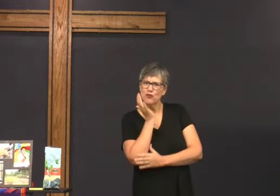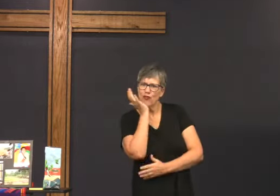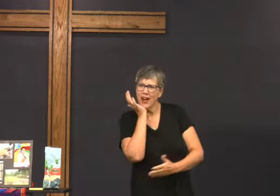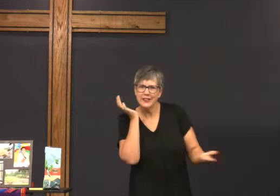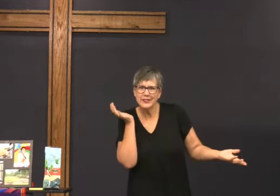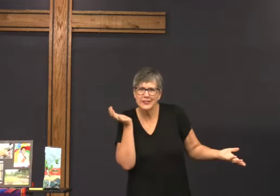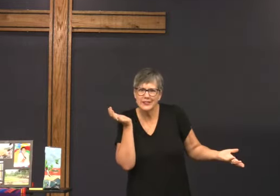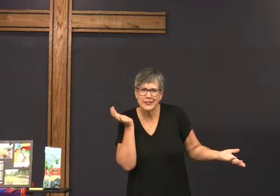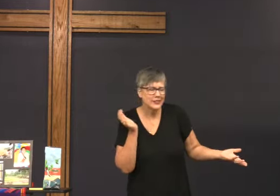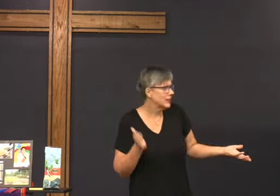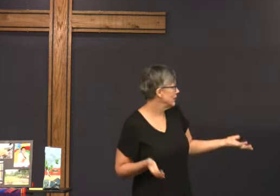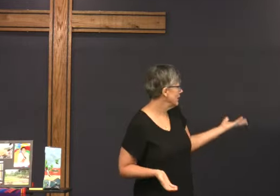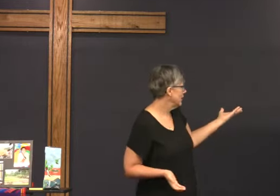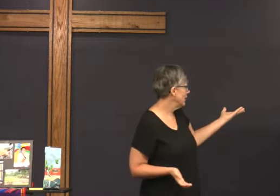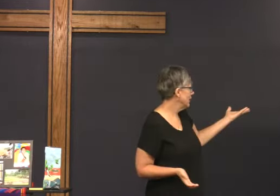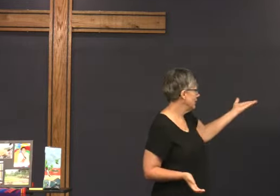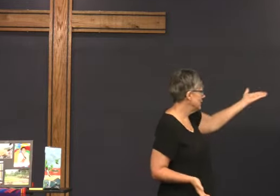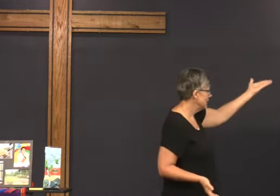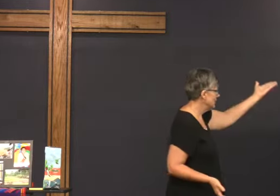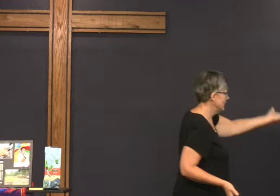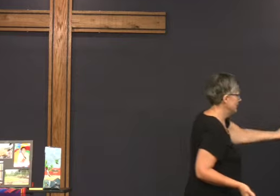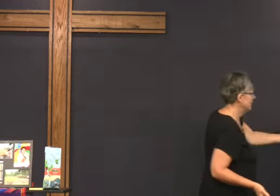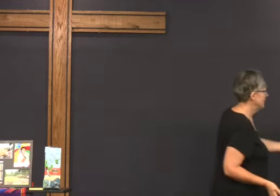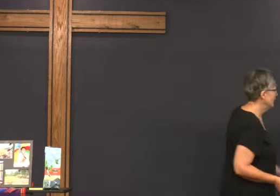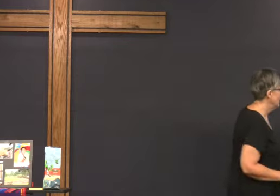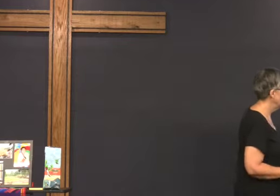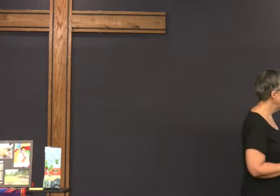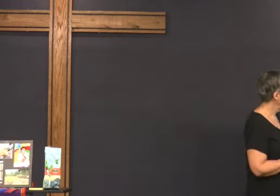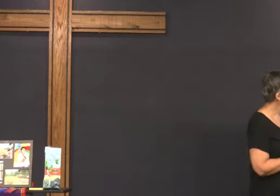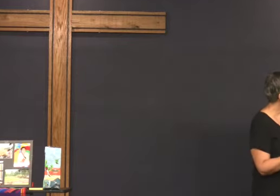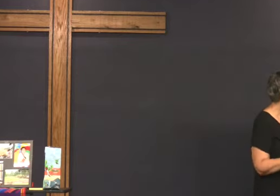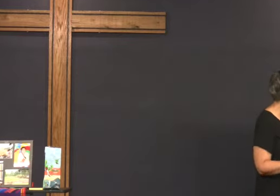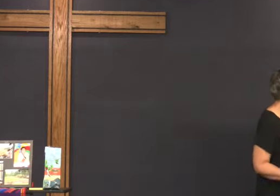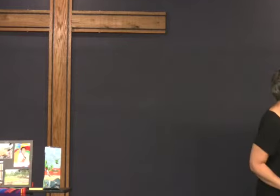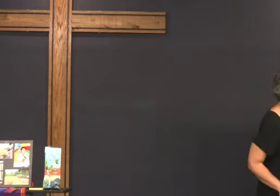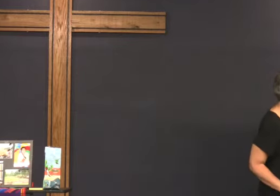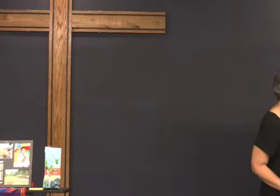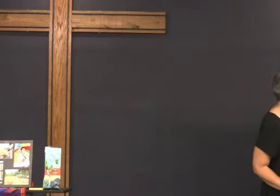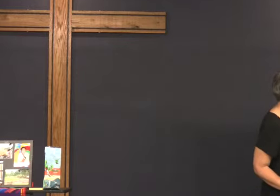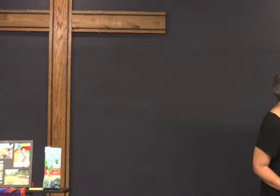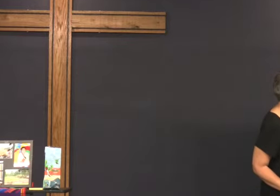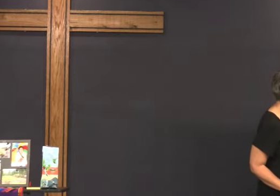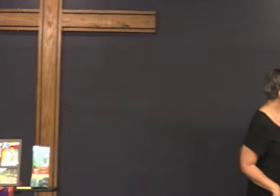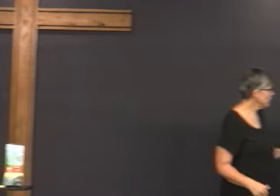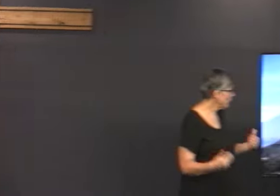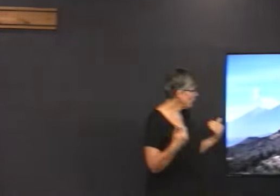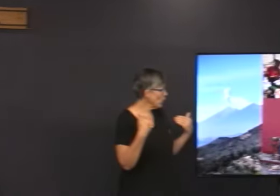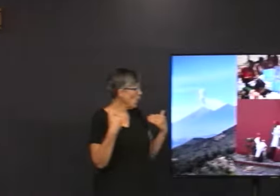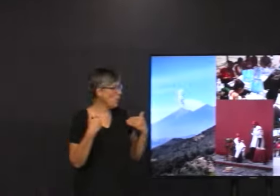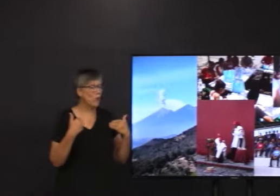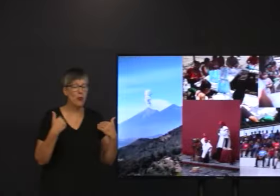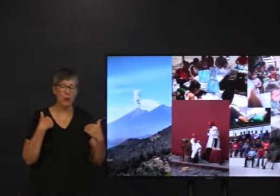They can't grow any crops or anything like that. Can't grow grass for the animals. But we